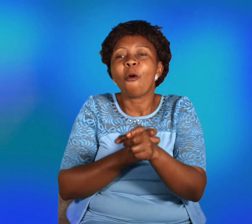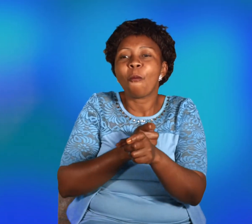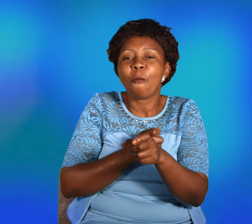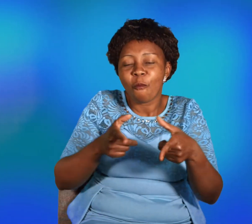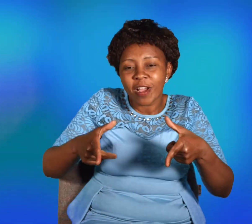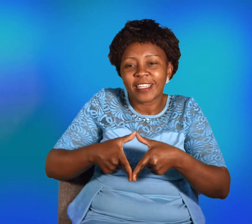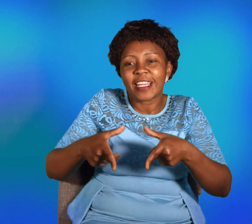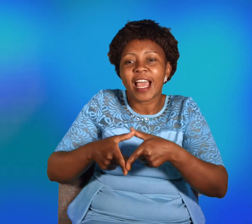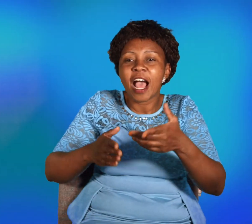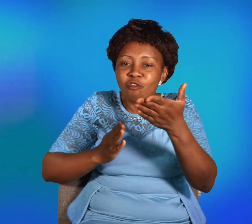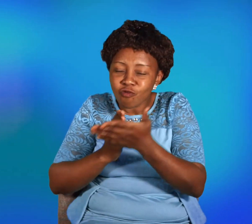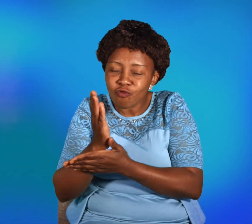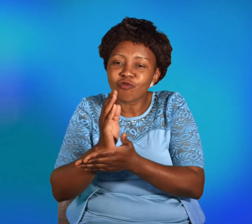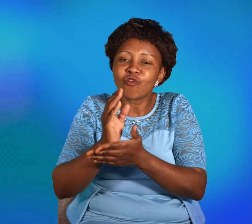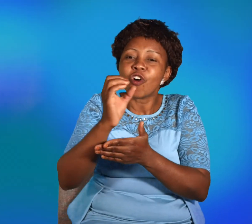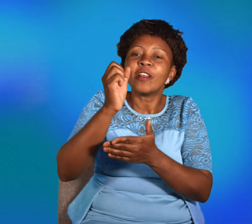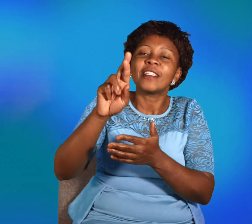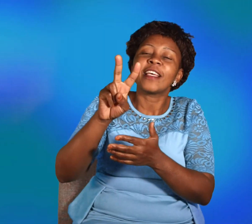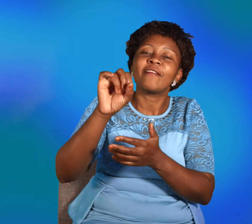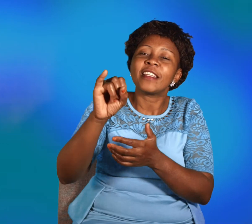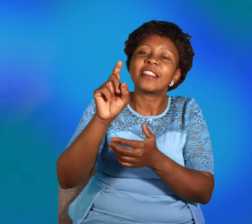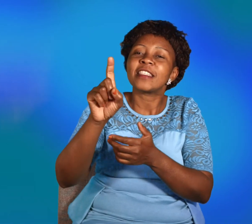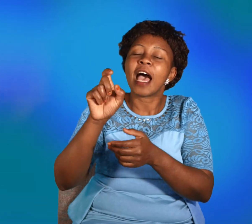into the fallopian tube.